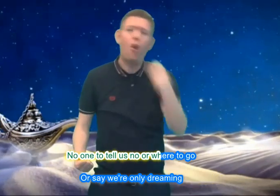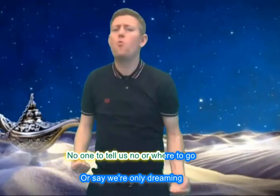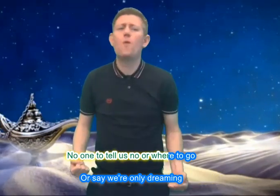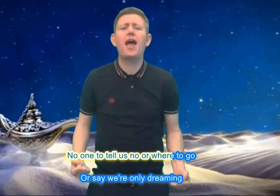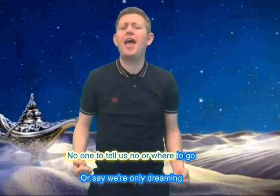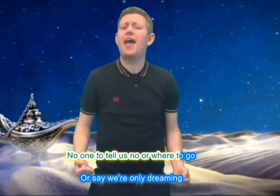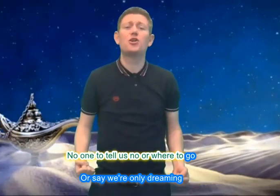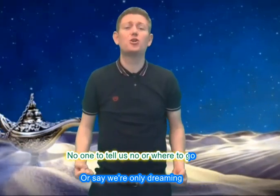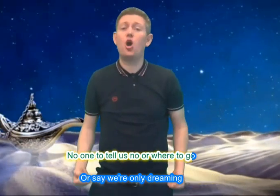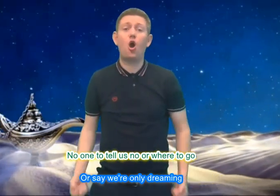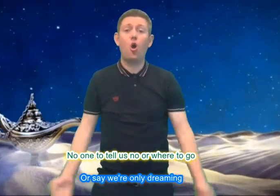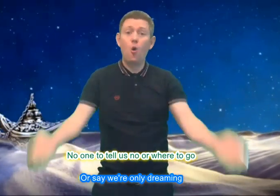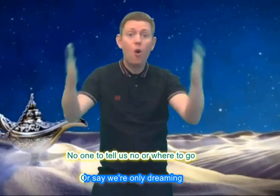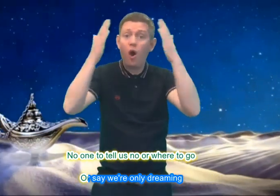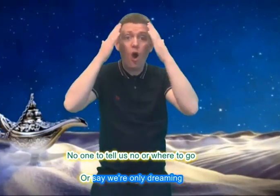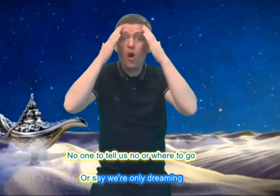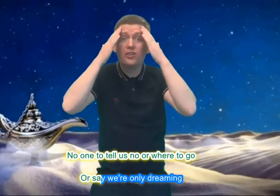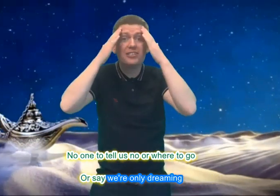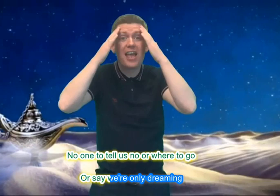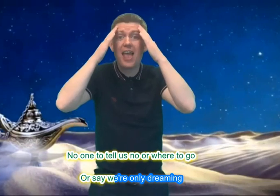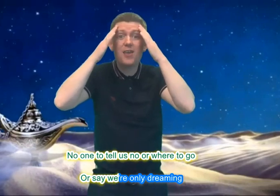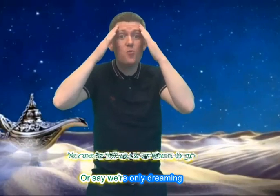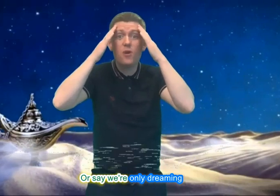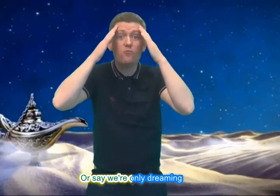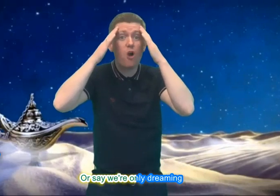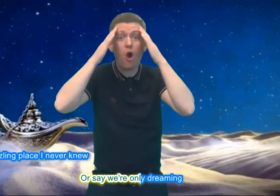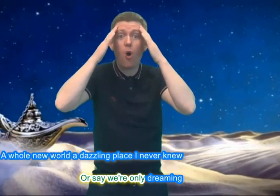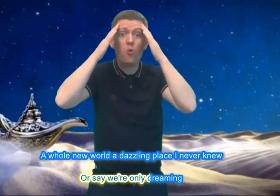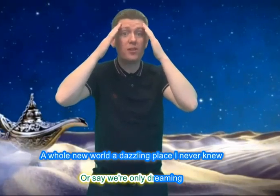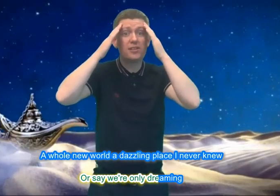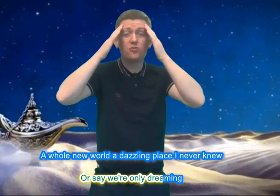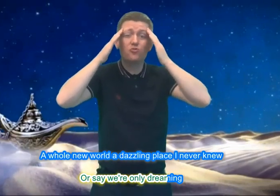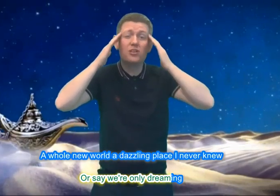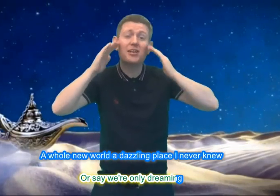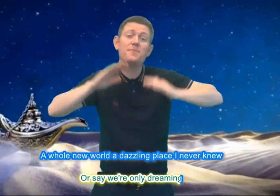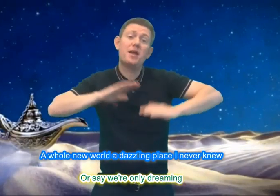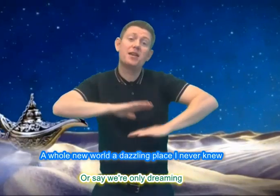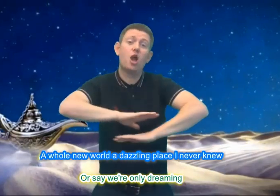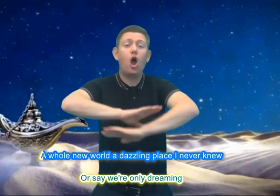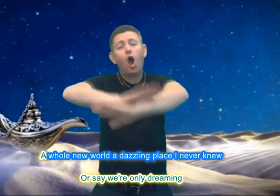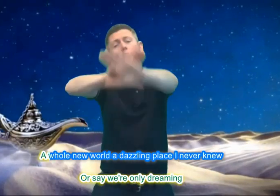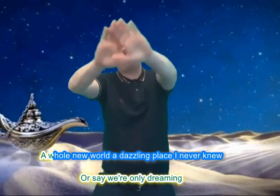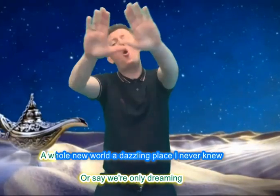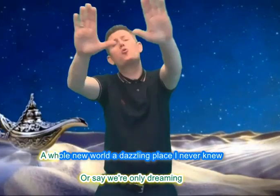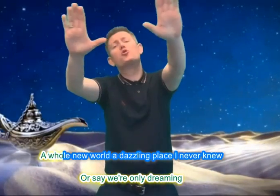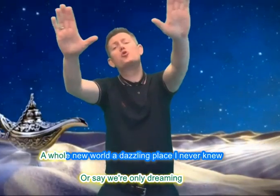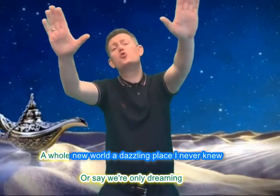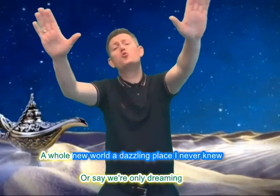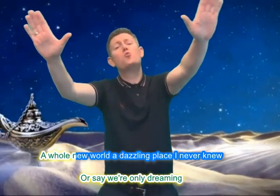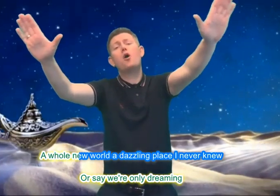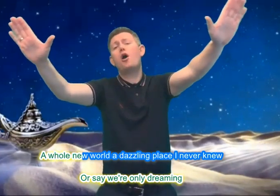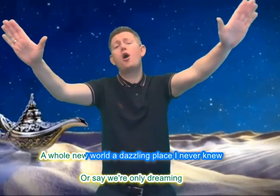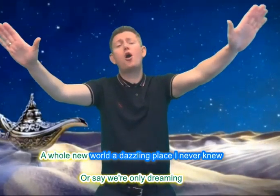or where to go. I'll say we're only dreaming. A whole new